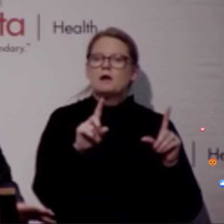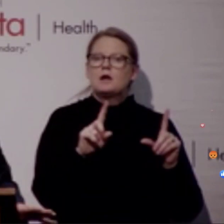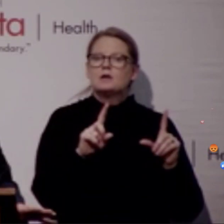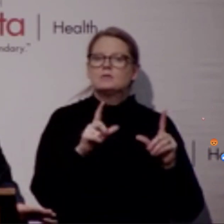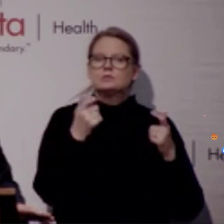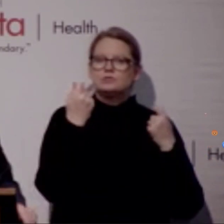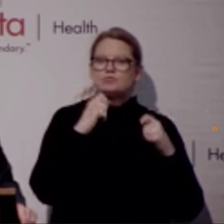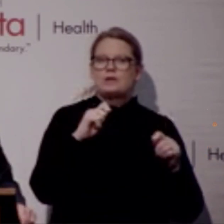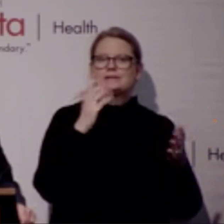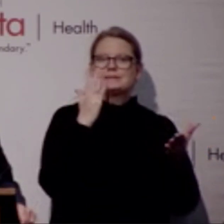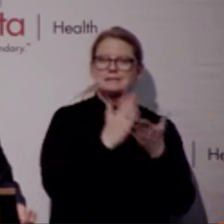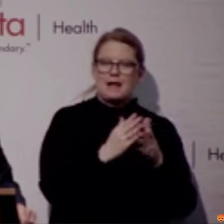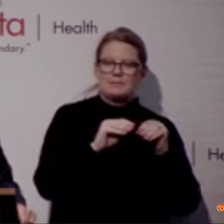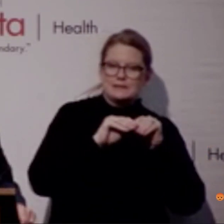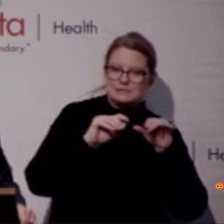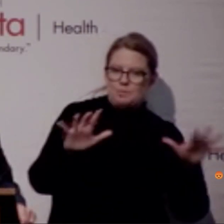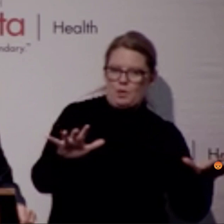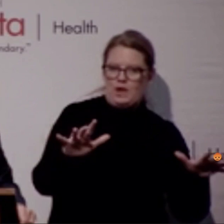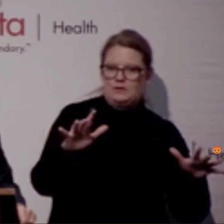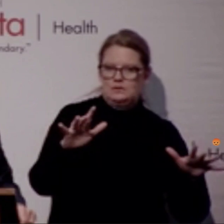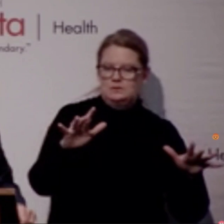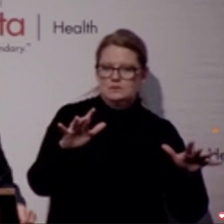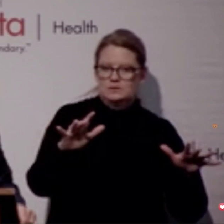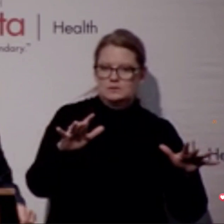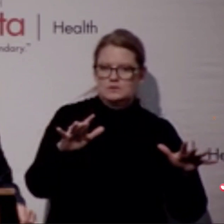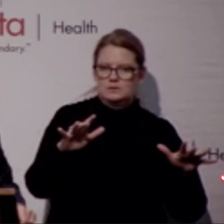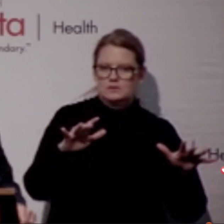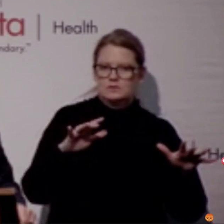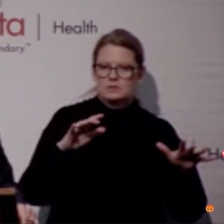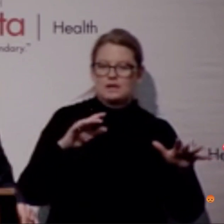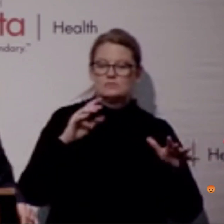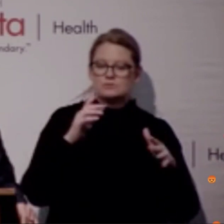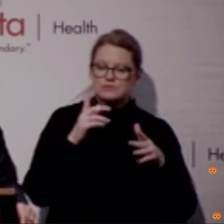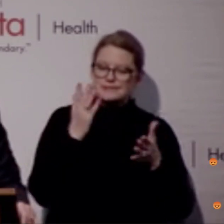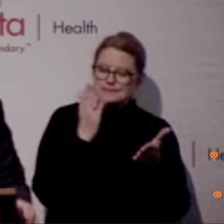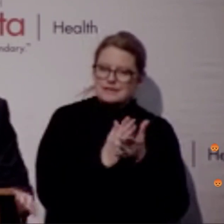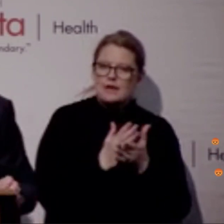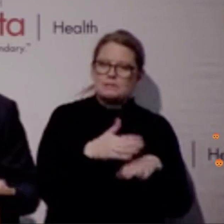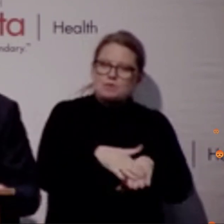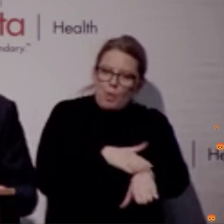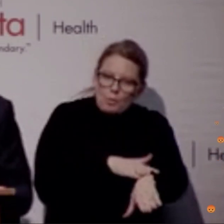the spread of the disease at the pace at which it spreads.